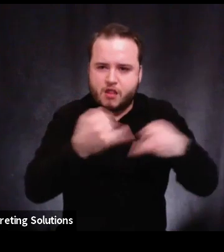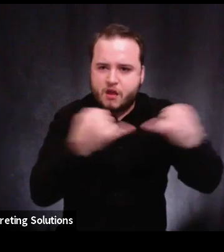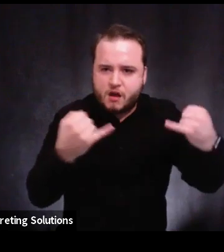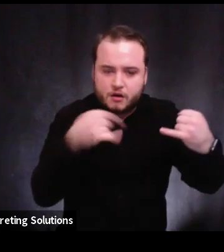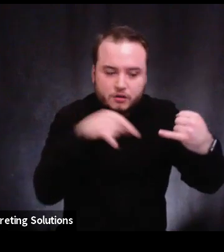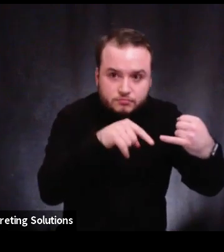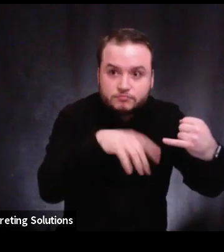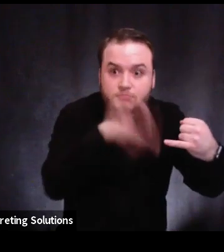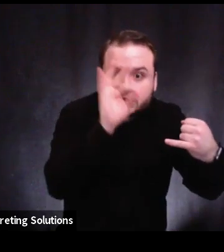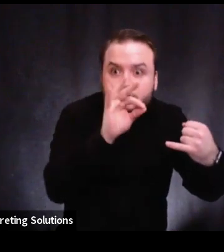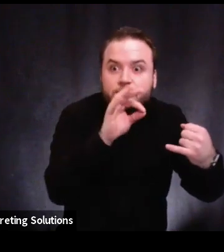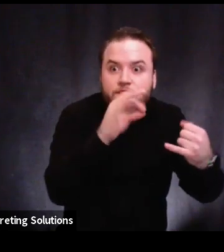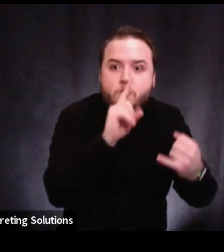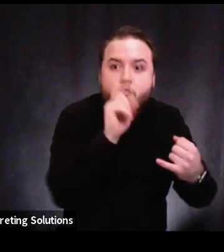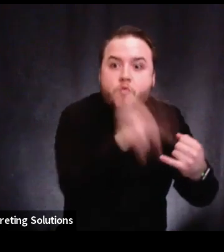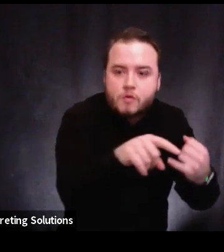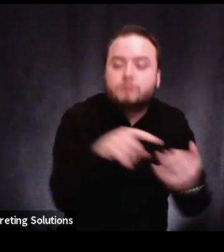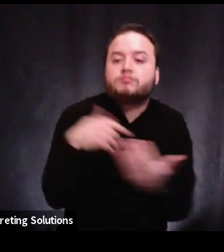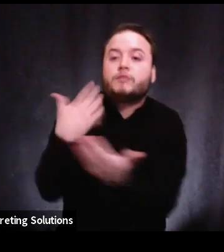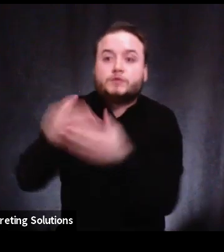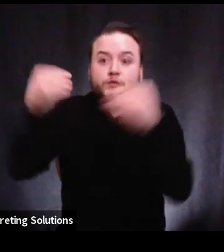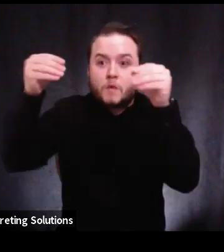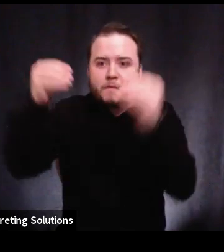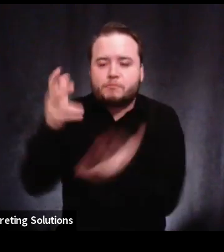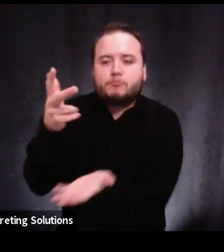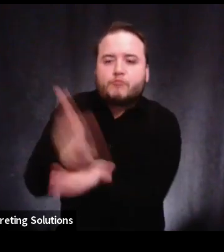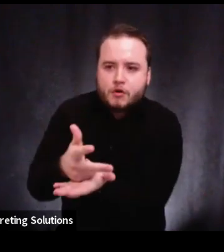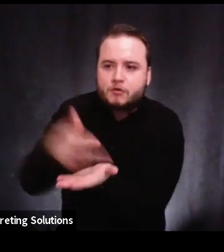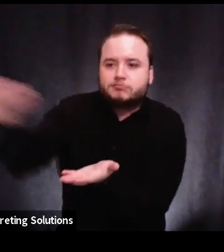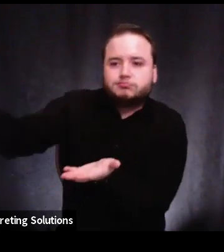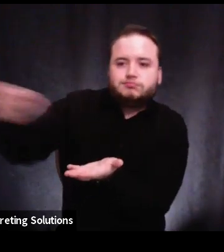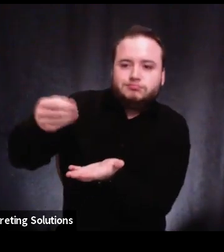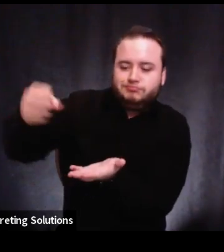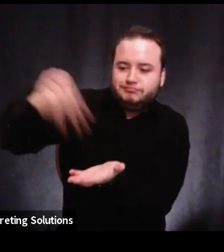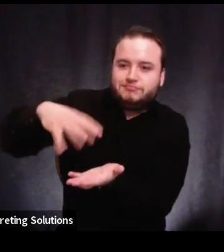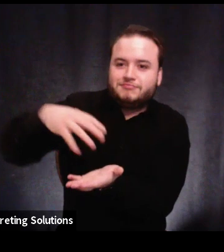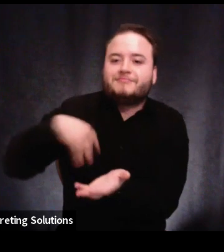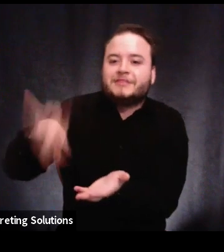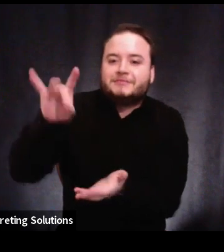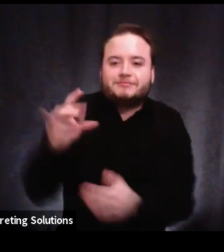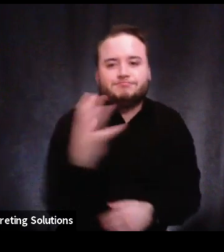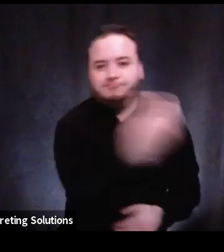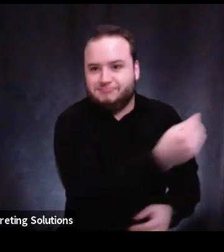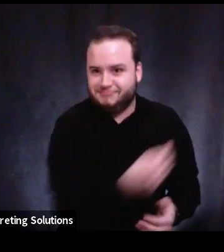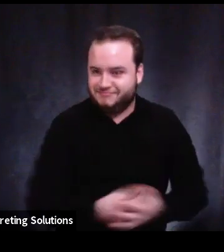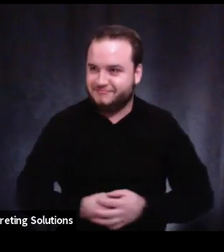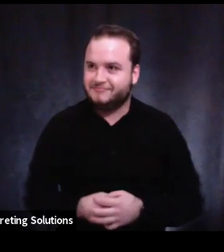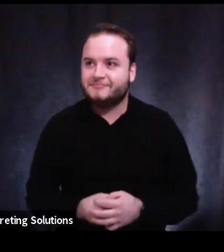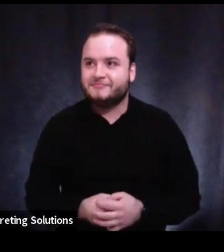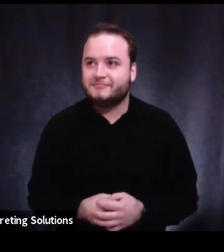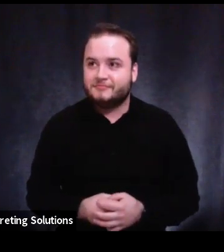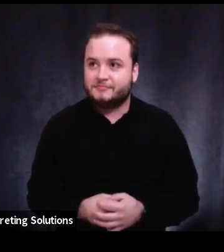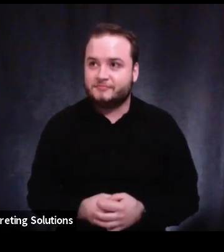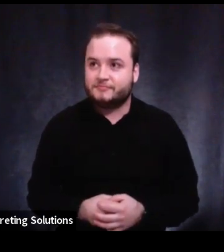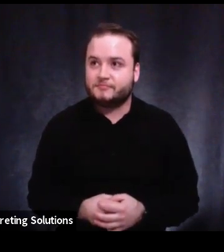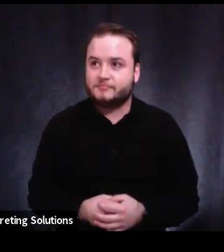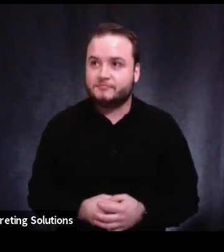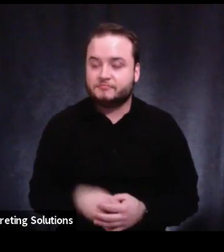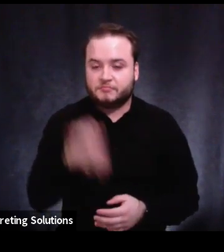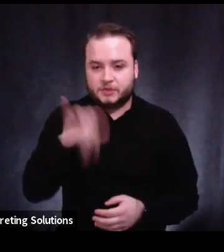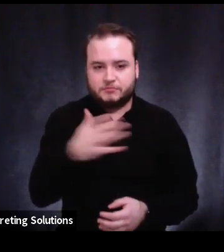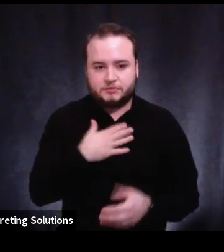would need for such a project, but still maintain social distancing guidelines. That concludes my comments for the day. I